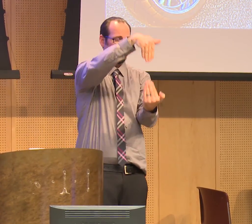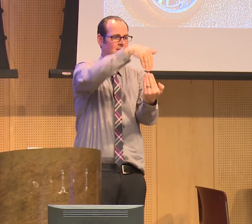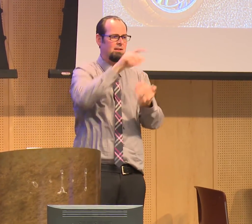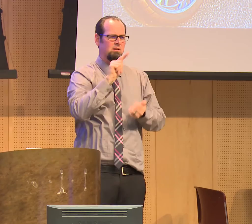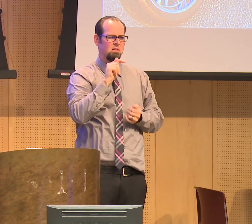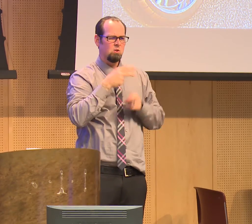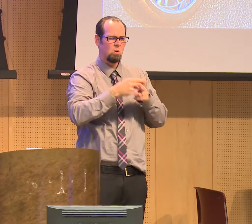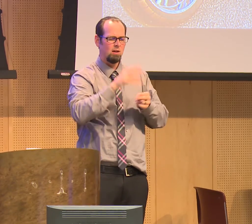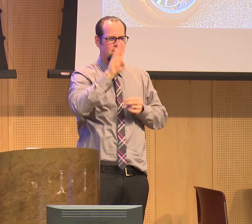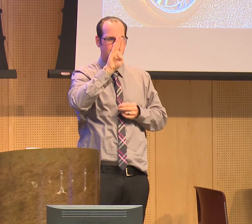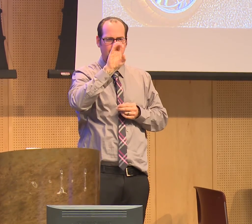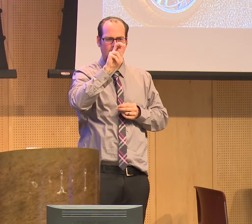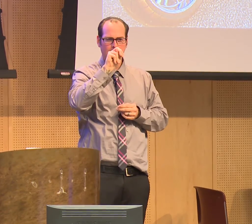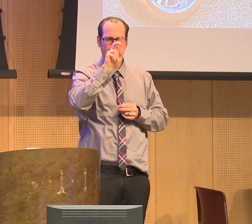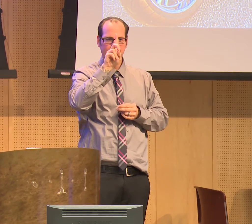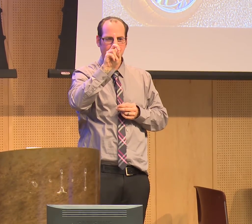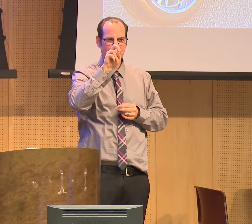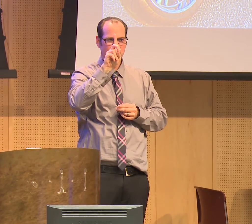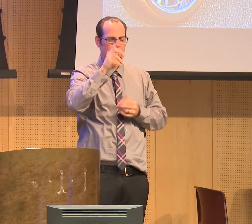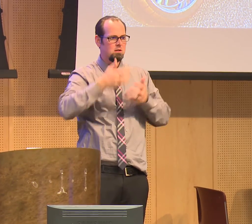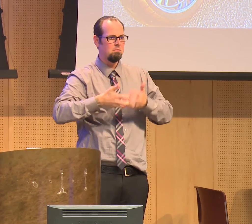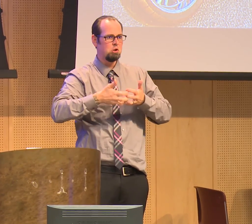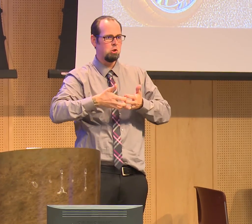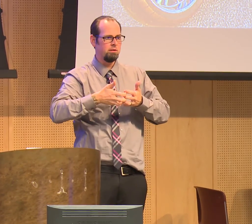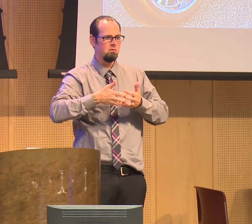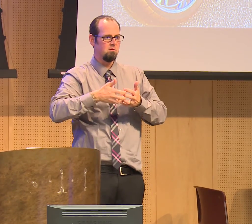They gave me the folding machine, the bending machine.